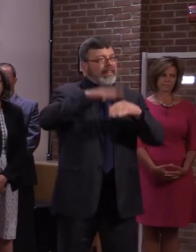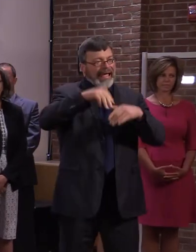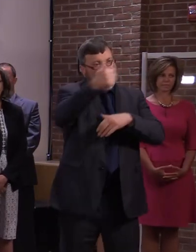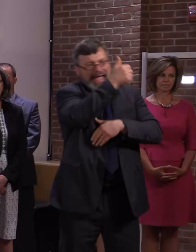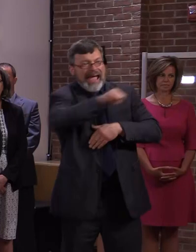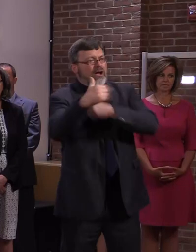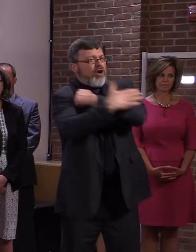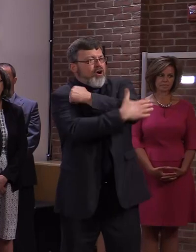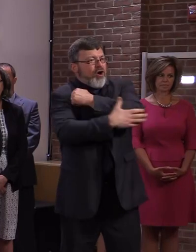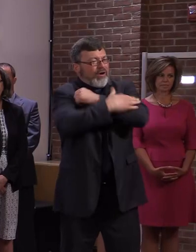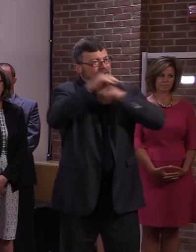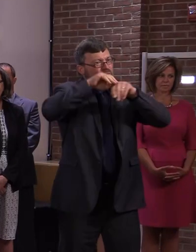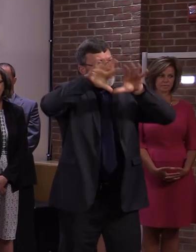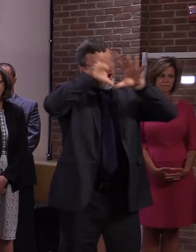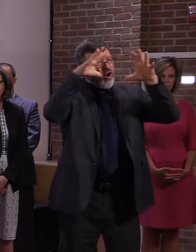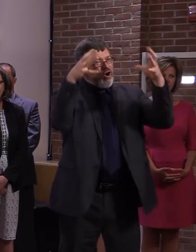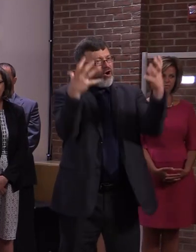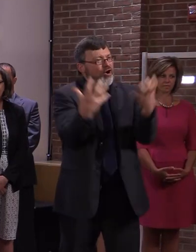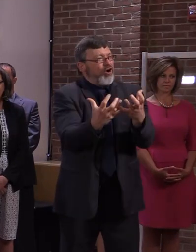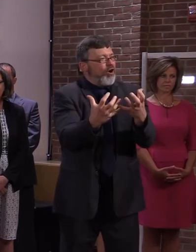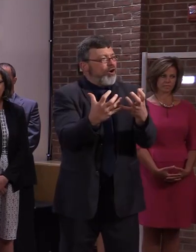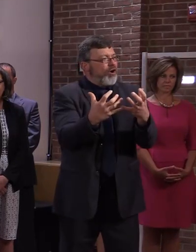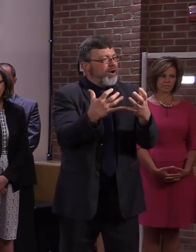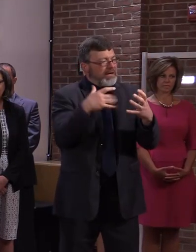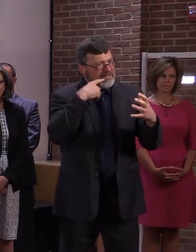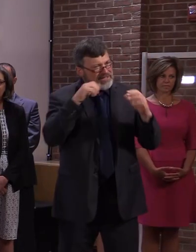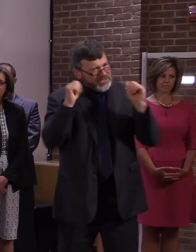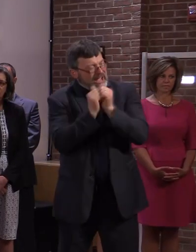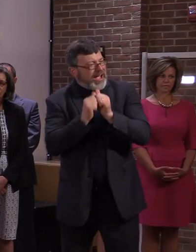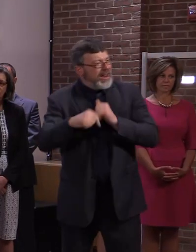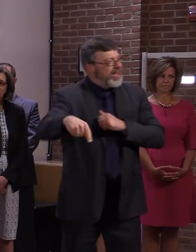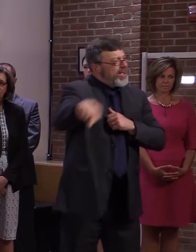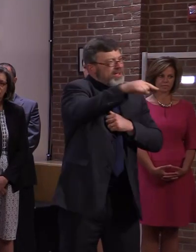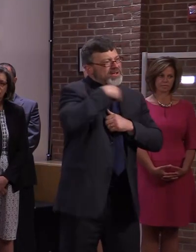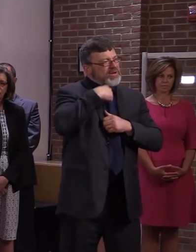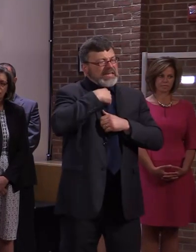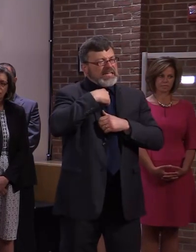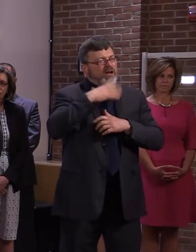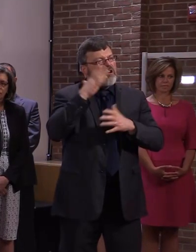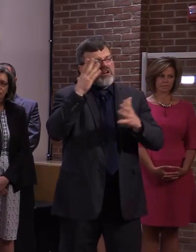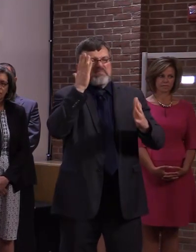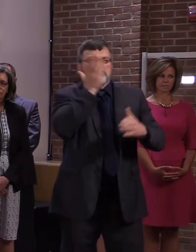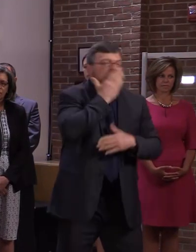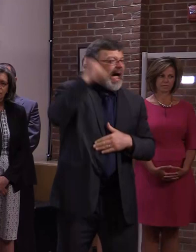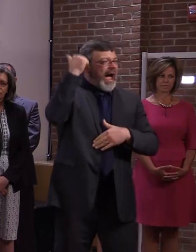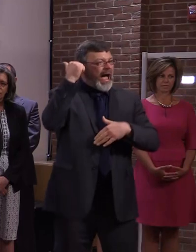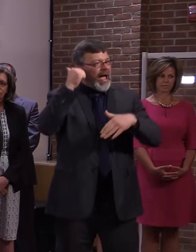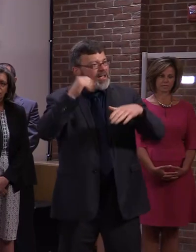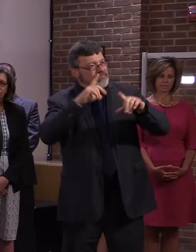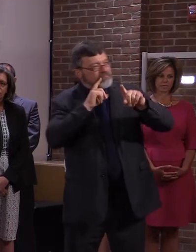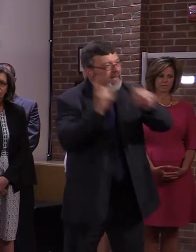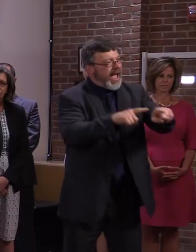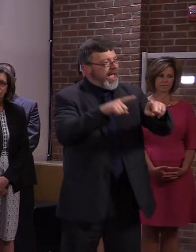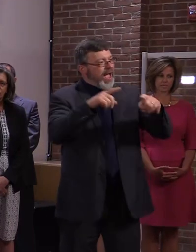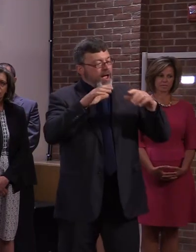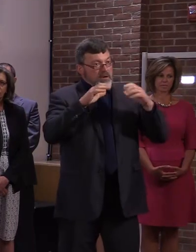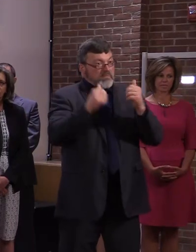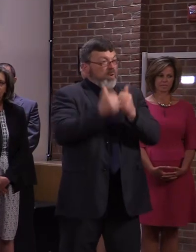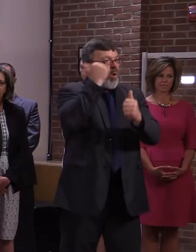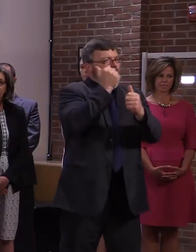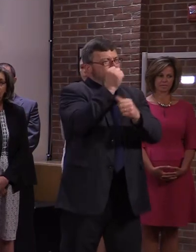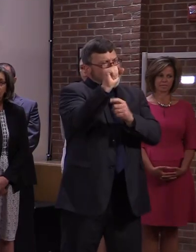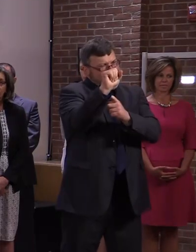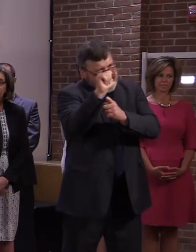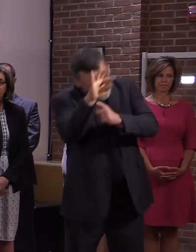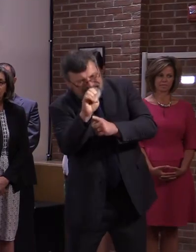Together, we built a nation-leading response that kept people safe. Vermont has had among the